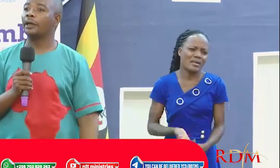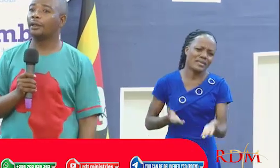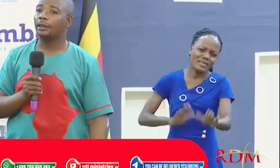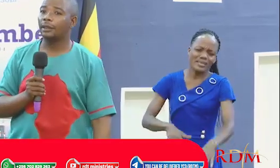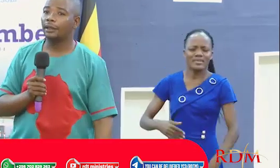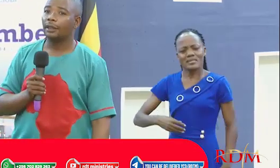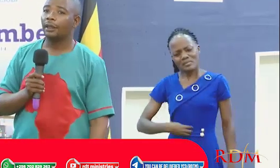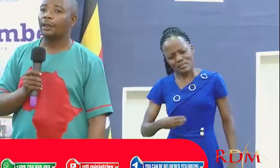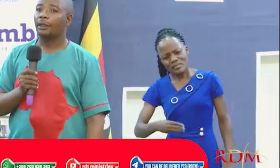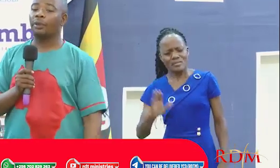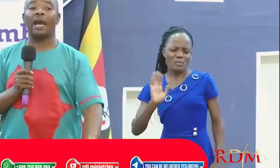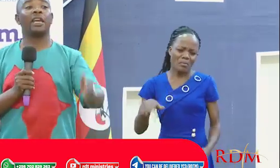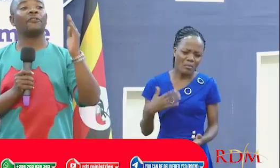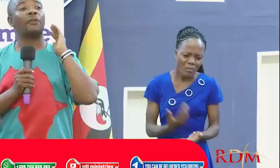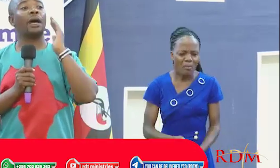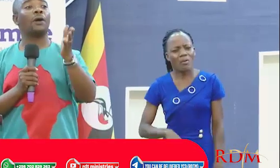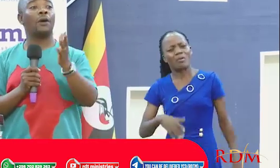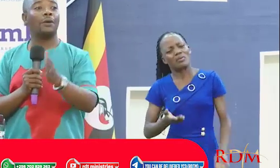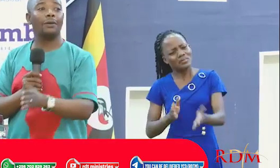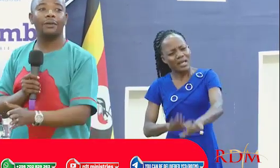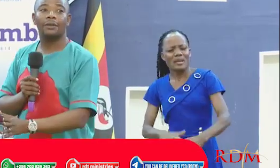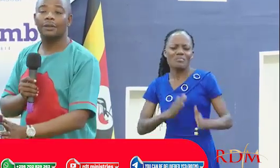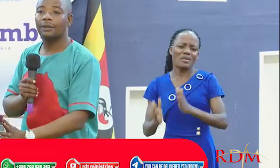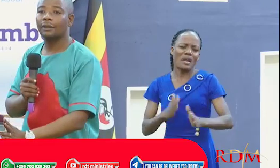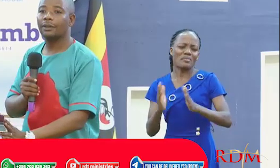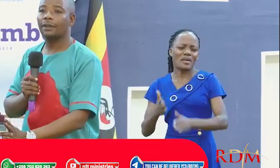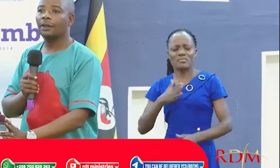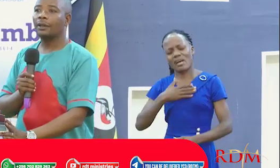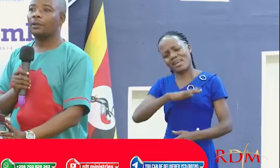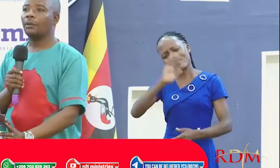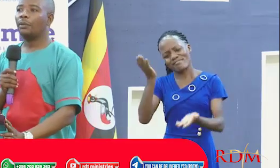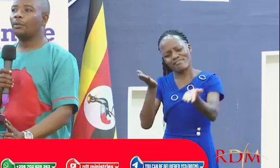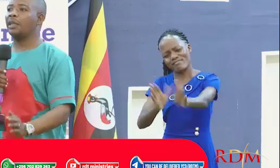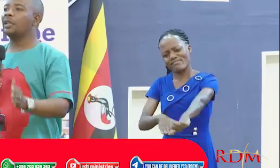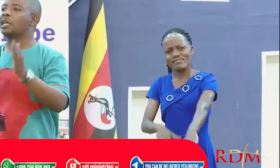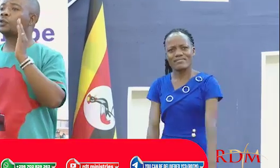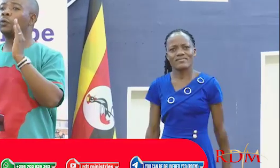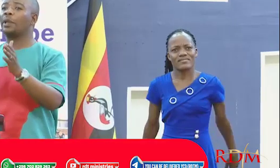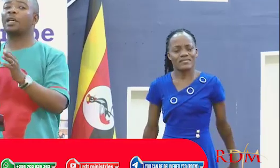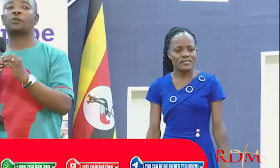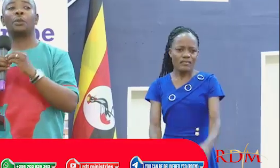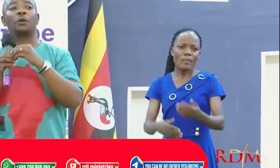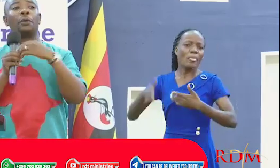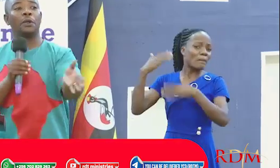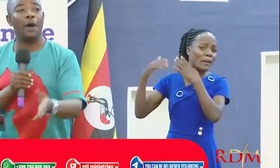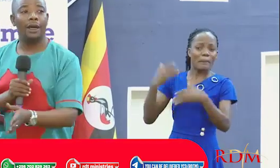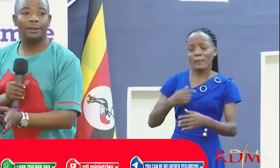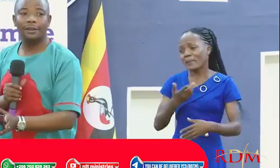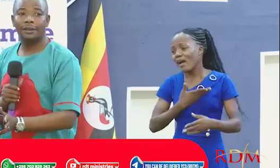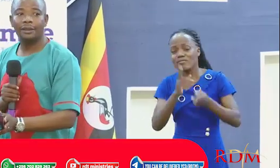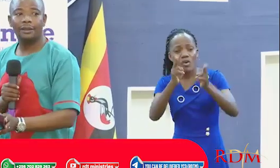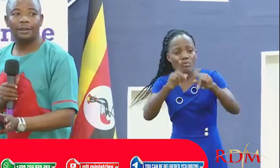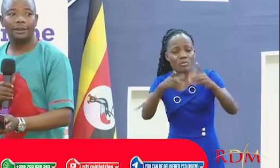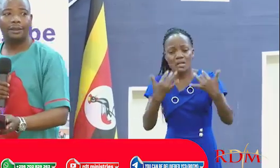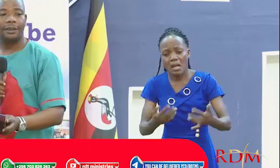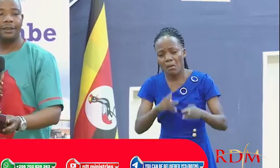lufudde. My stomach is dead. Plan yenfuddeko. A plan is now corrupt and dead. But then nesuubi na yesuubi likubiddwa. I